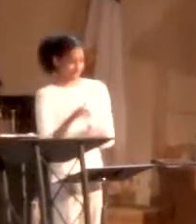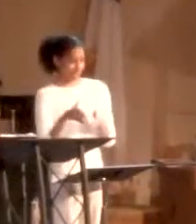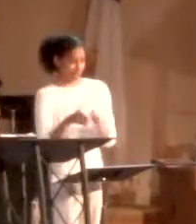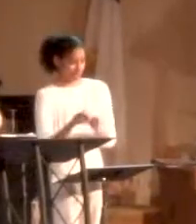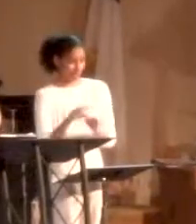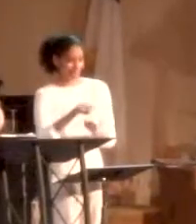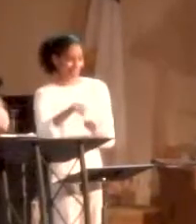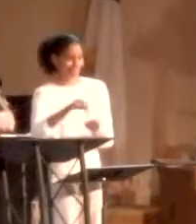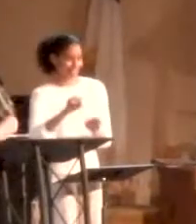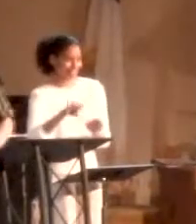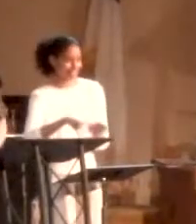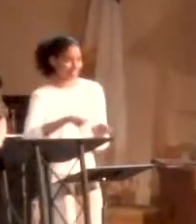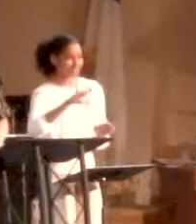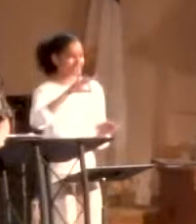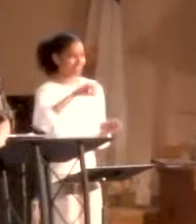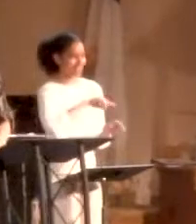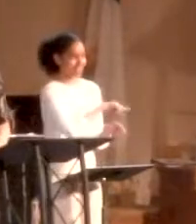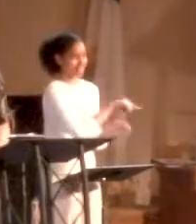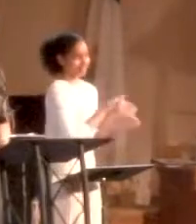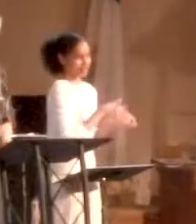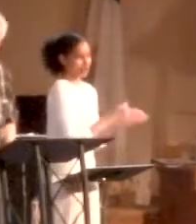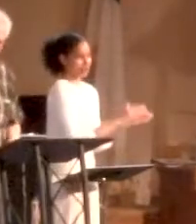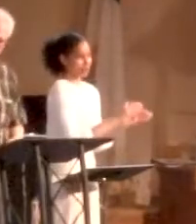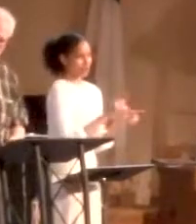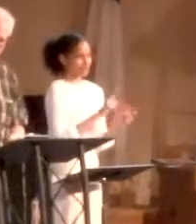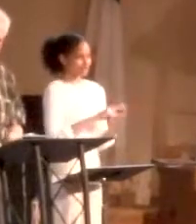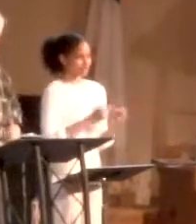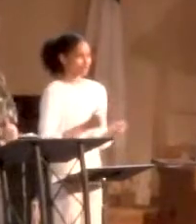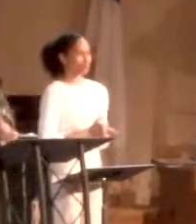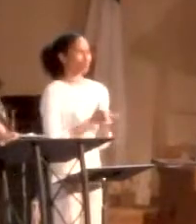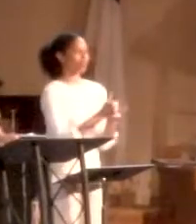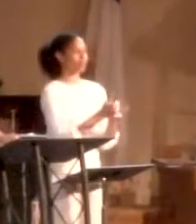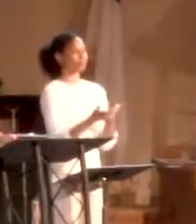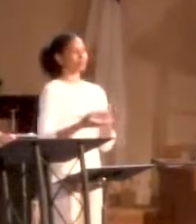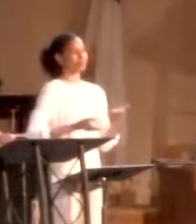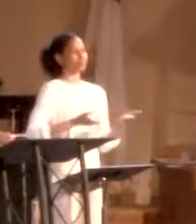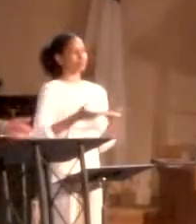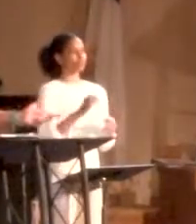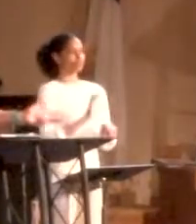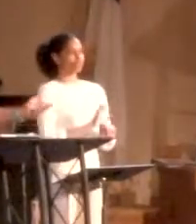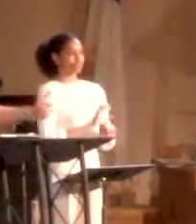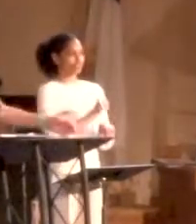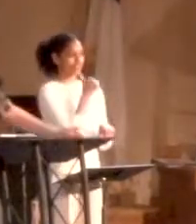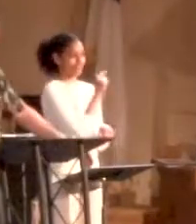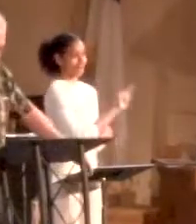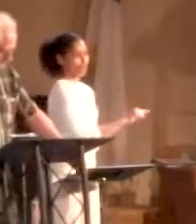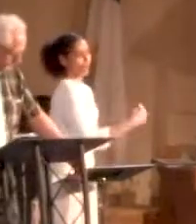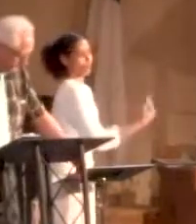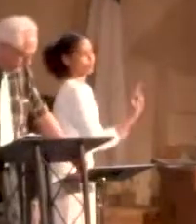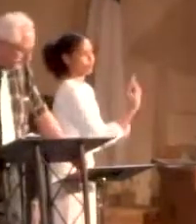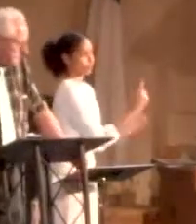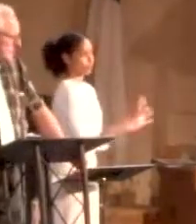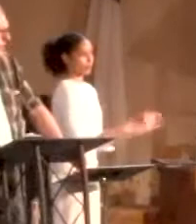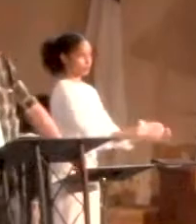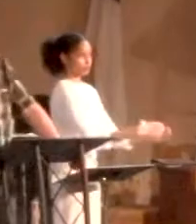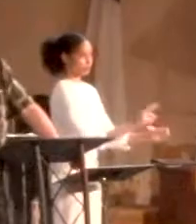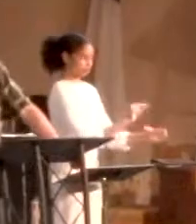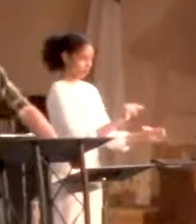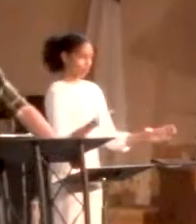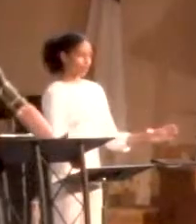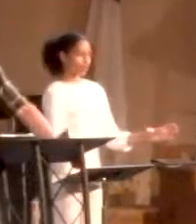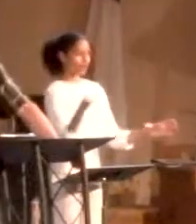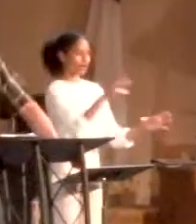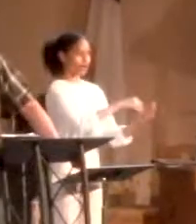serve, but the people who have been there and walked through that. One day, when